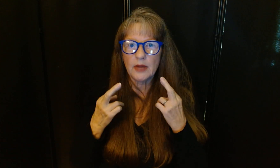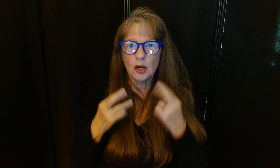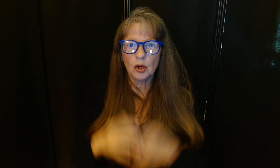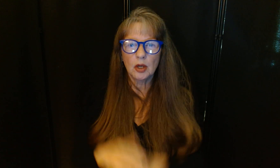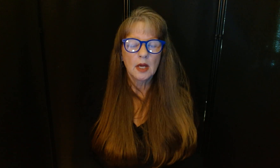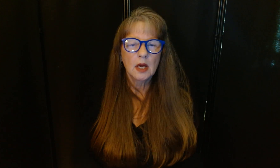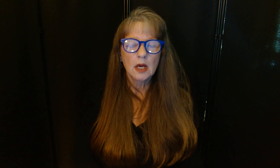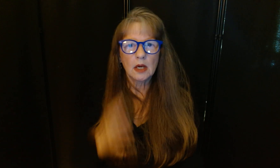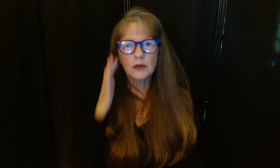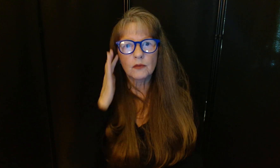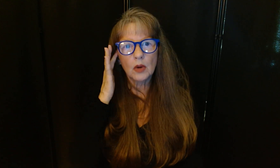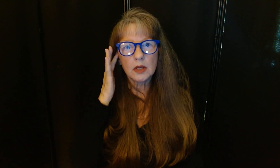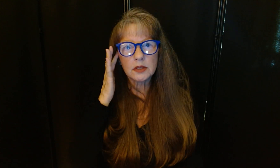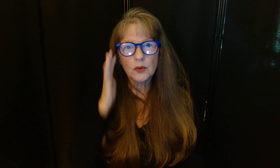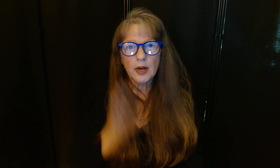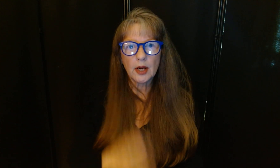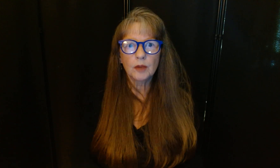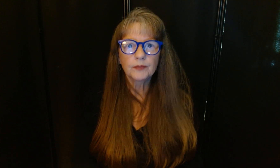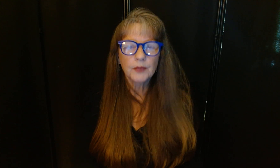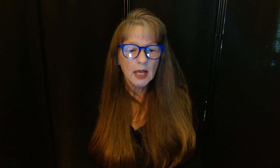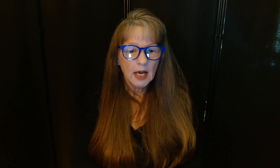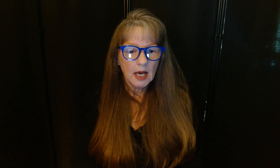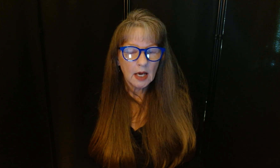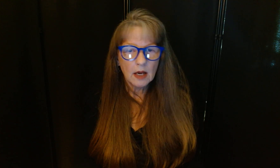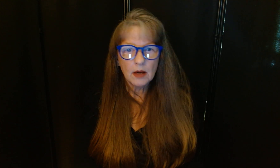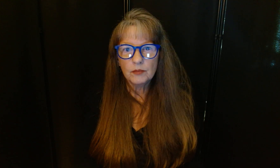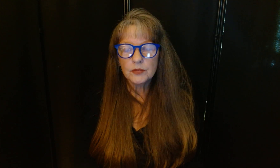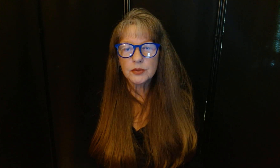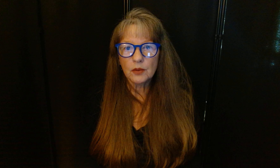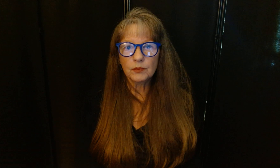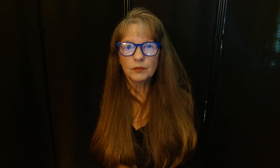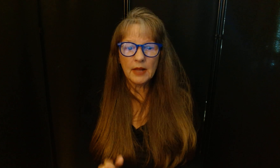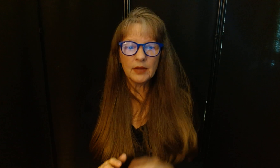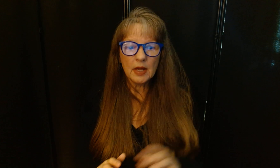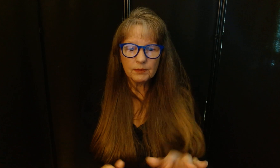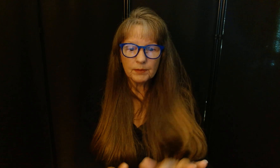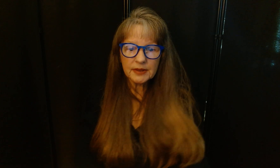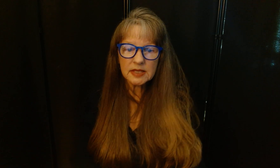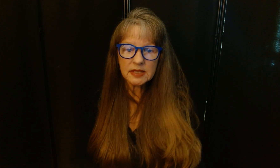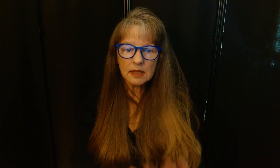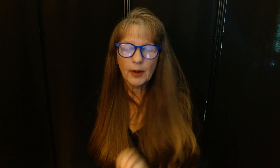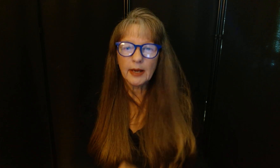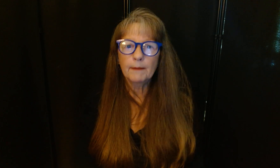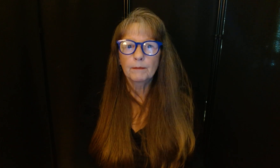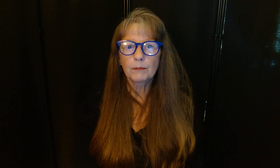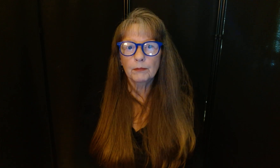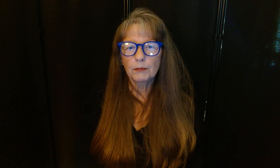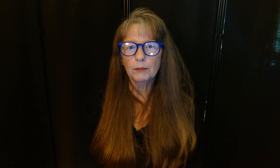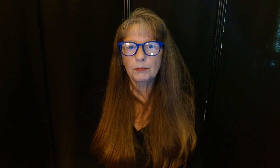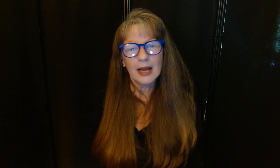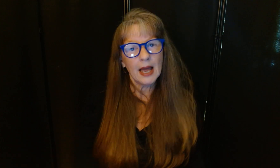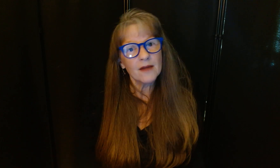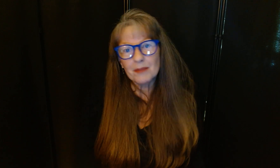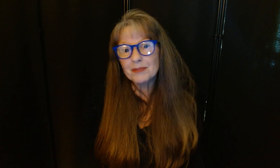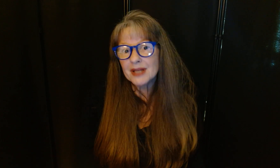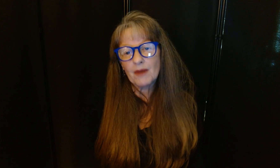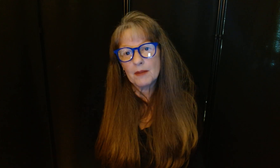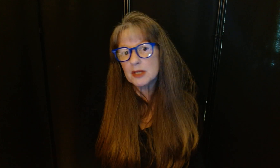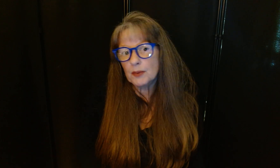hair, the forelocks of their hair. So and they celebrate. And if I mispronounce,